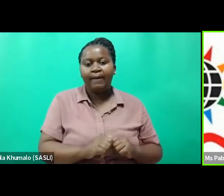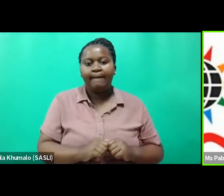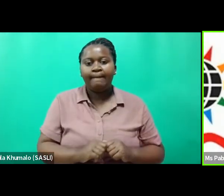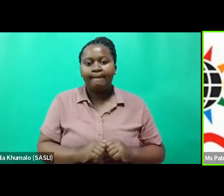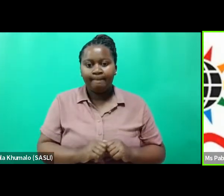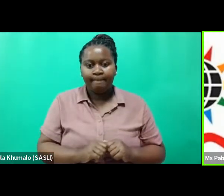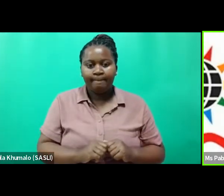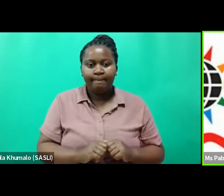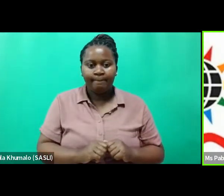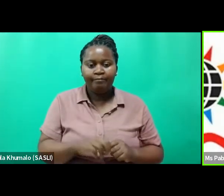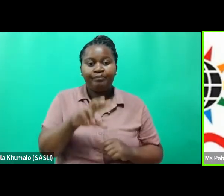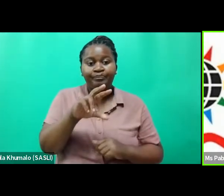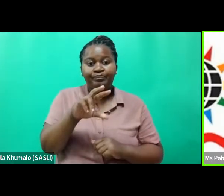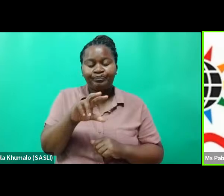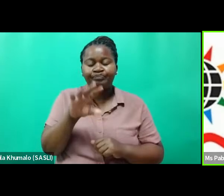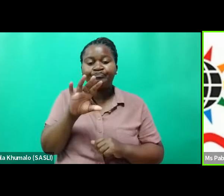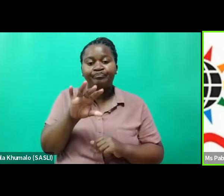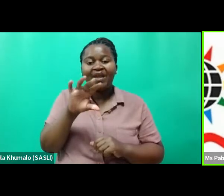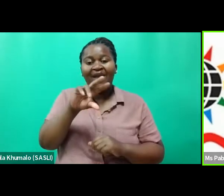Other findings